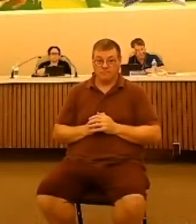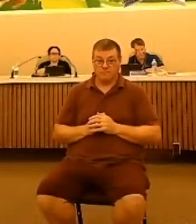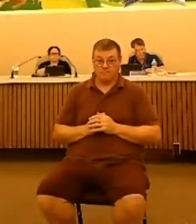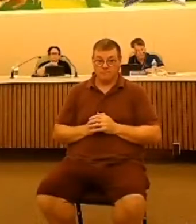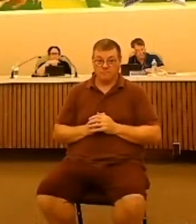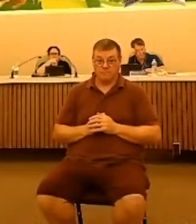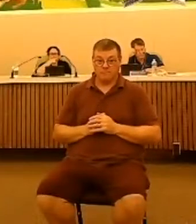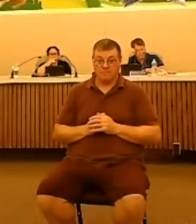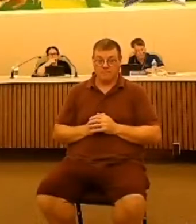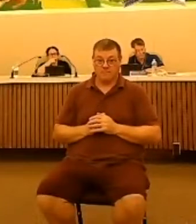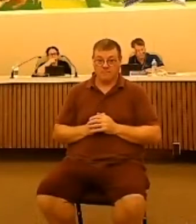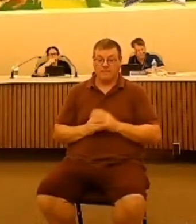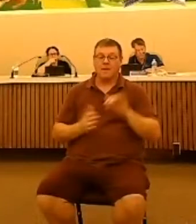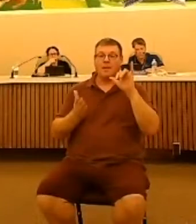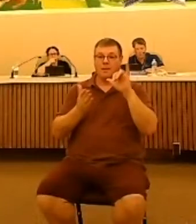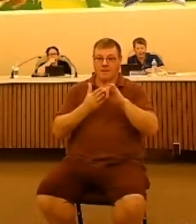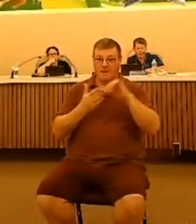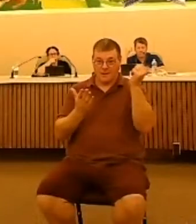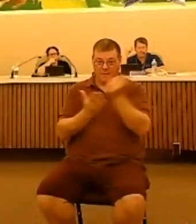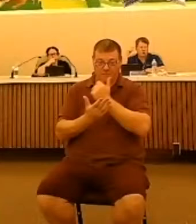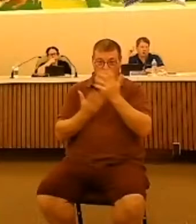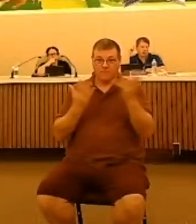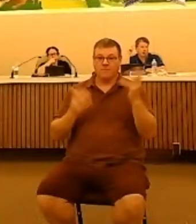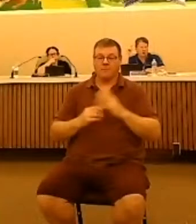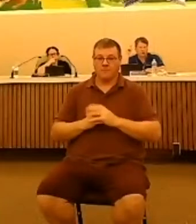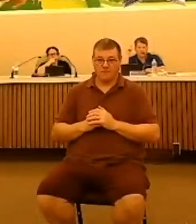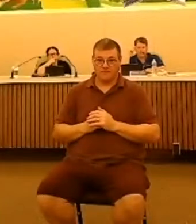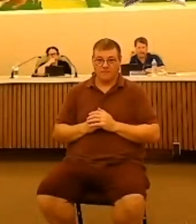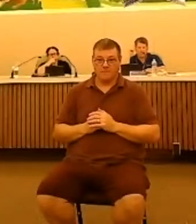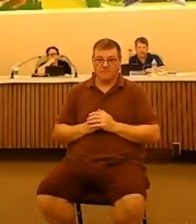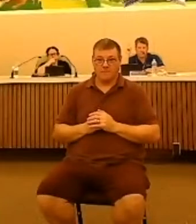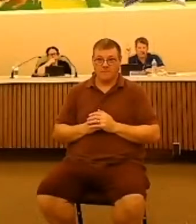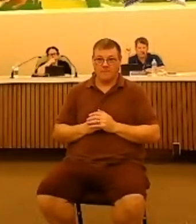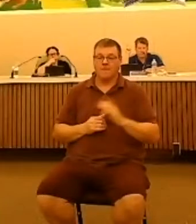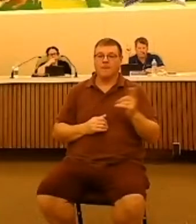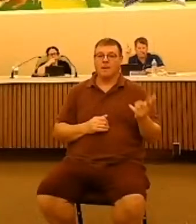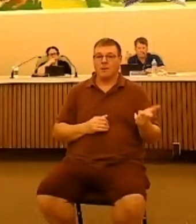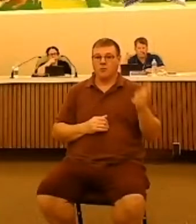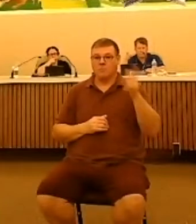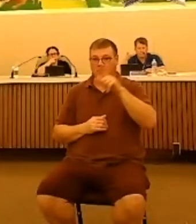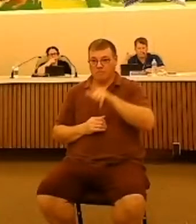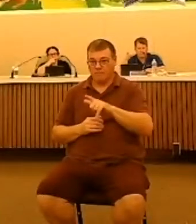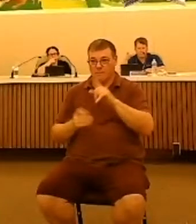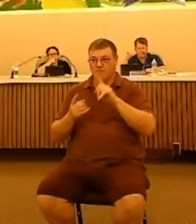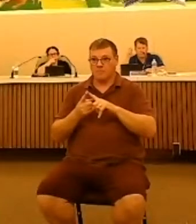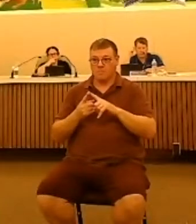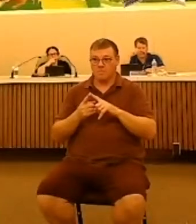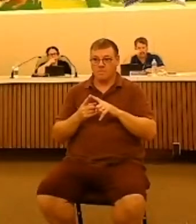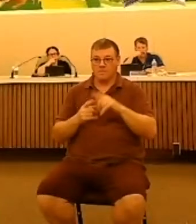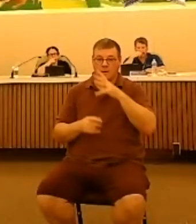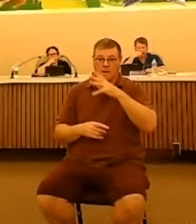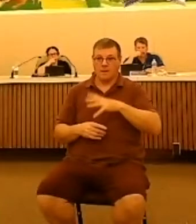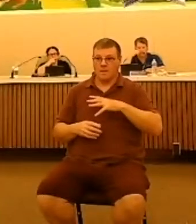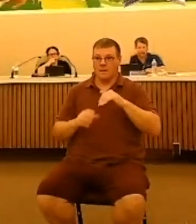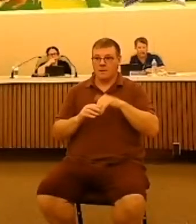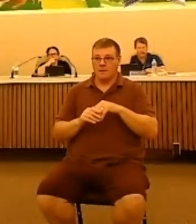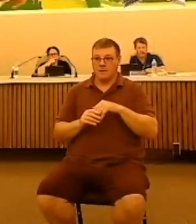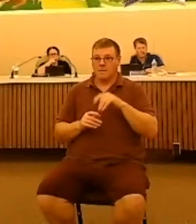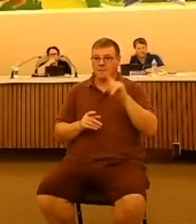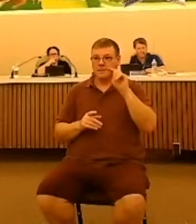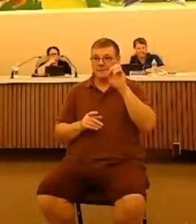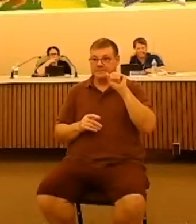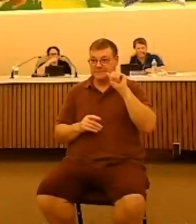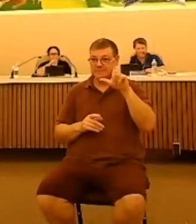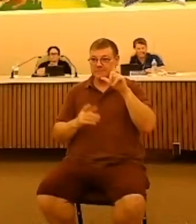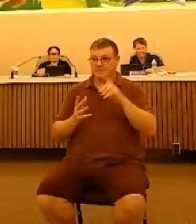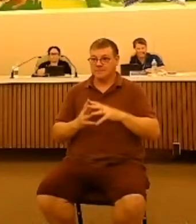online? That was everything from them, yes. I'm gonna go back. We have a lady in teal, I